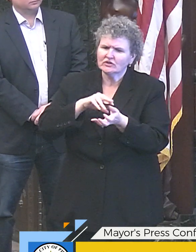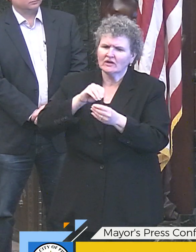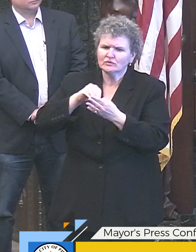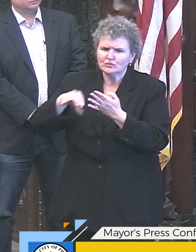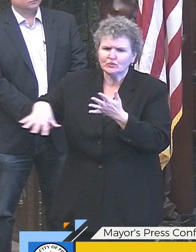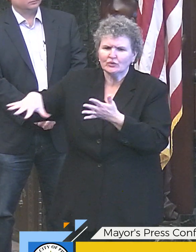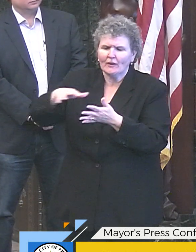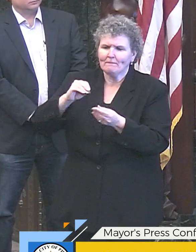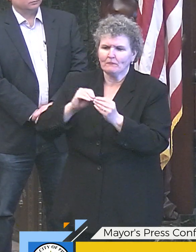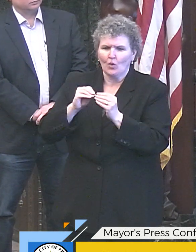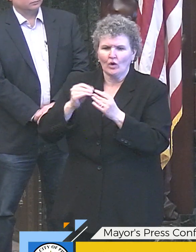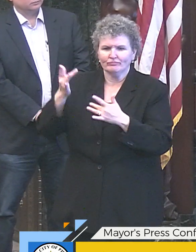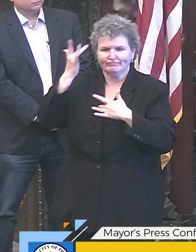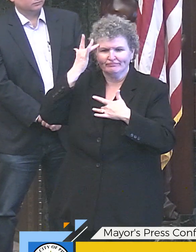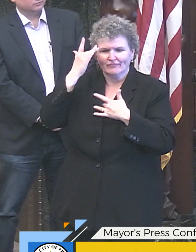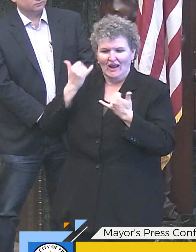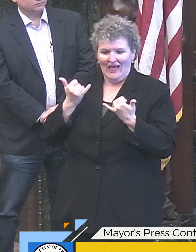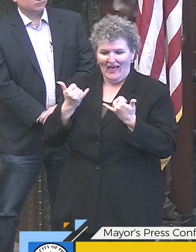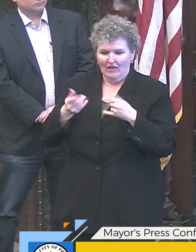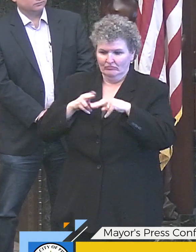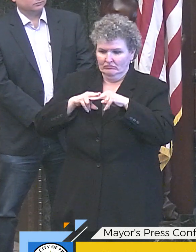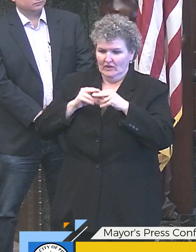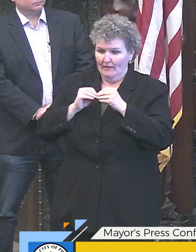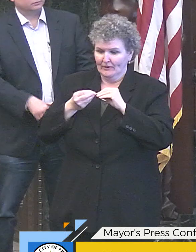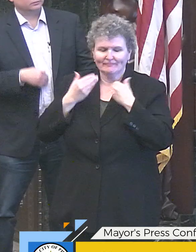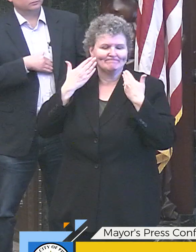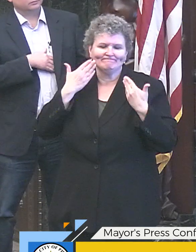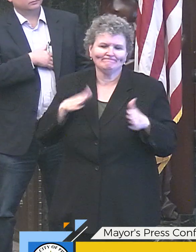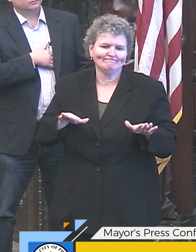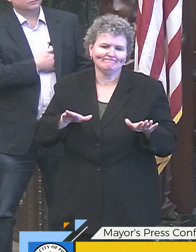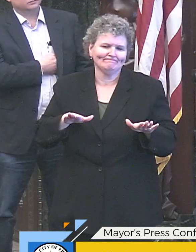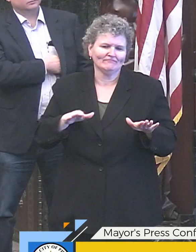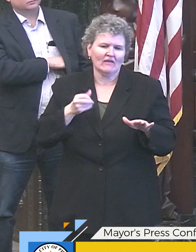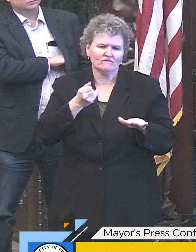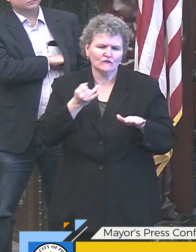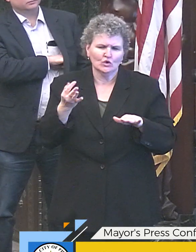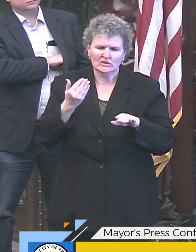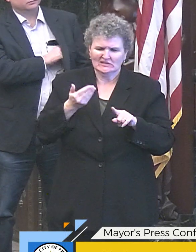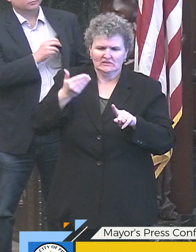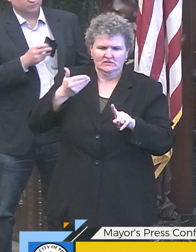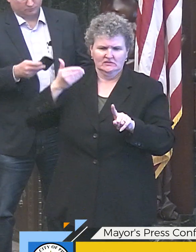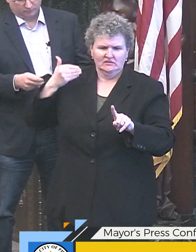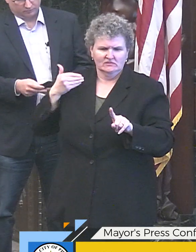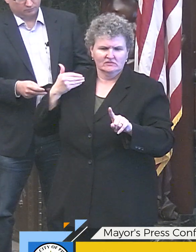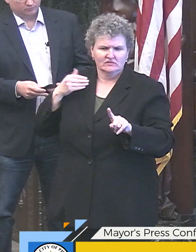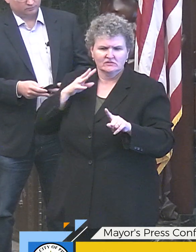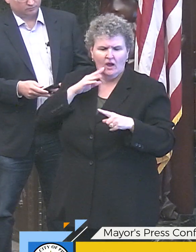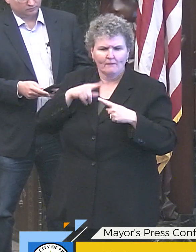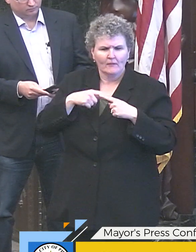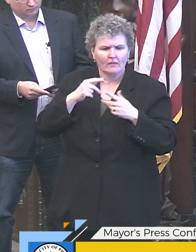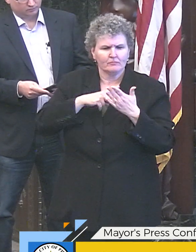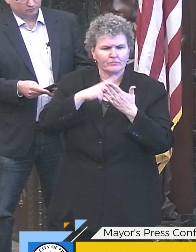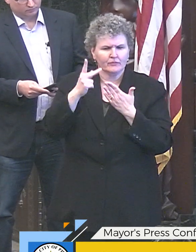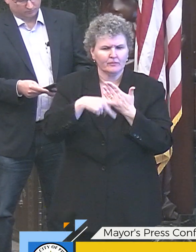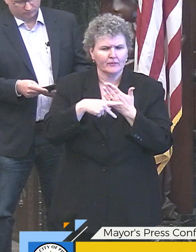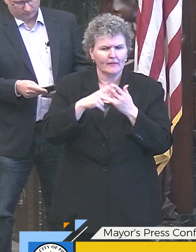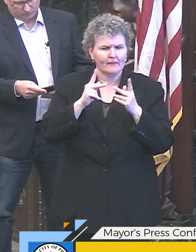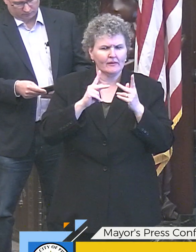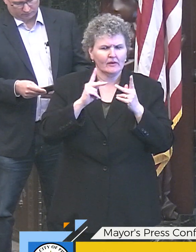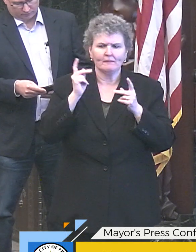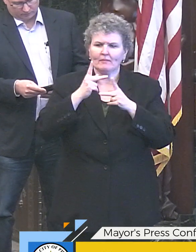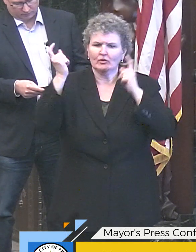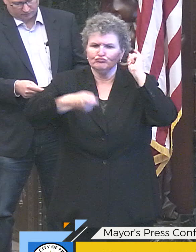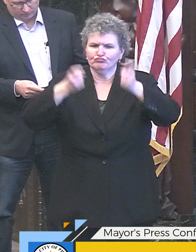and one last question is about, I know several days ago you talked about a donation program where people can go online to donate PPE.